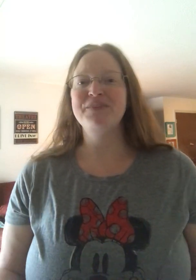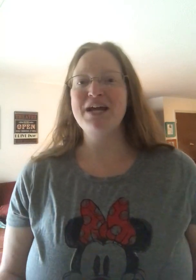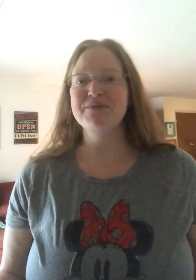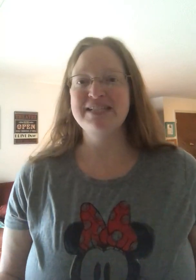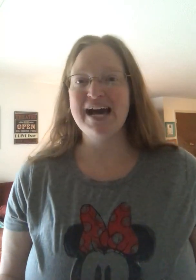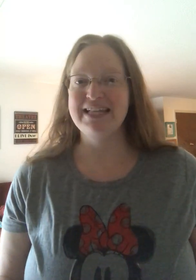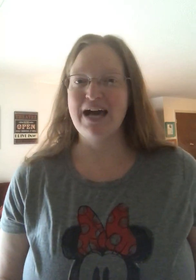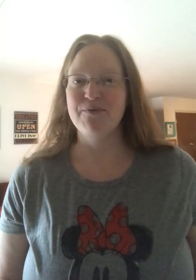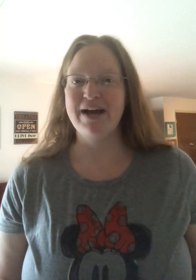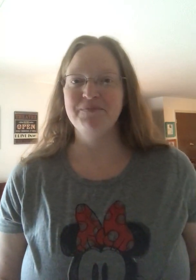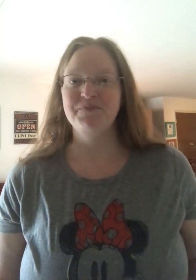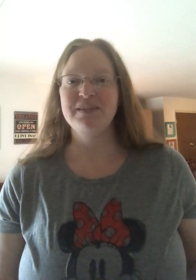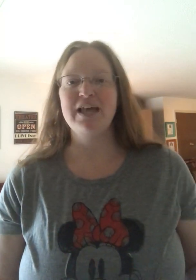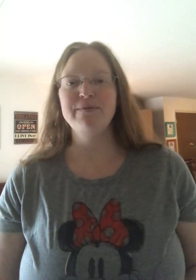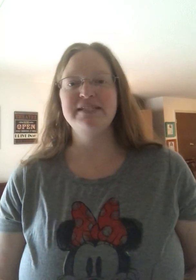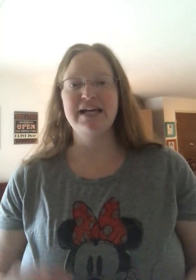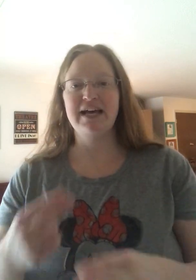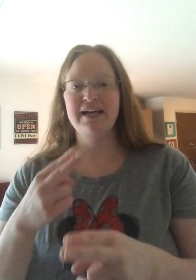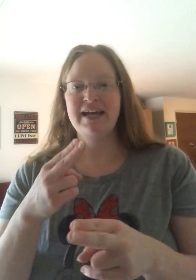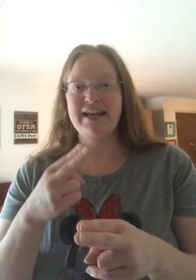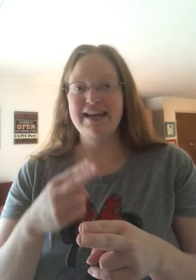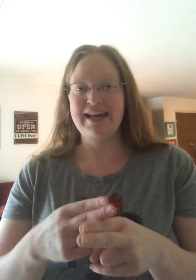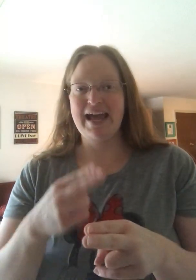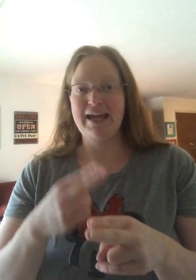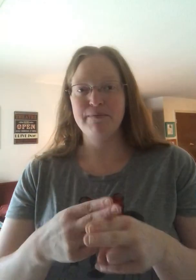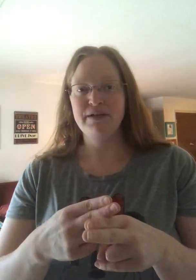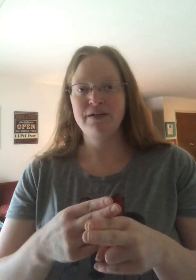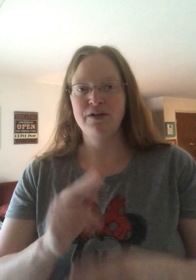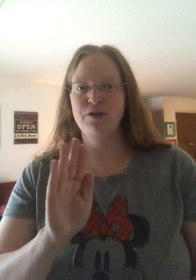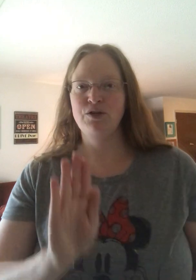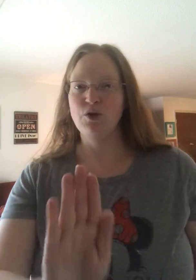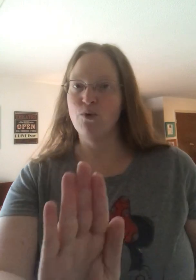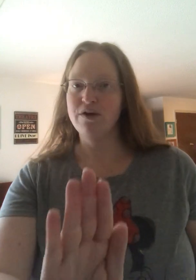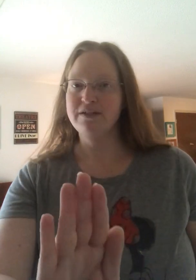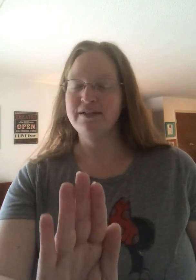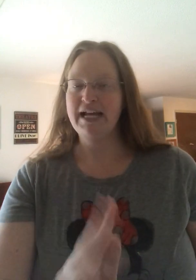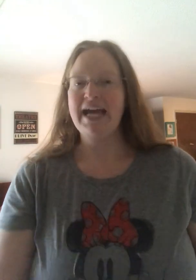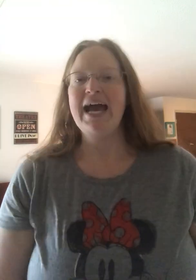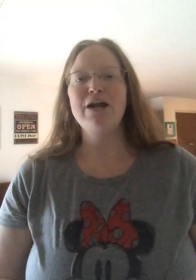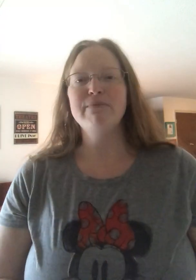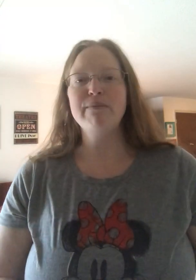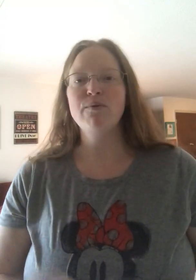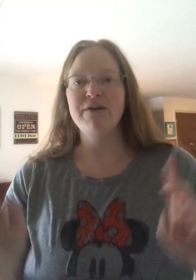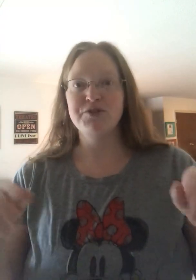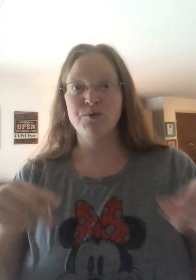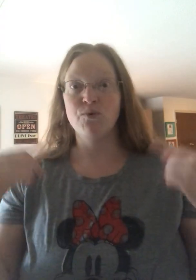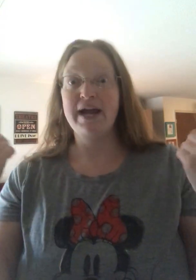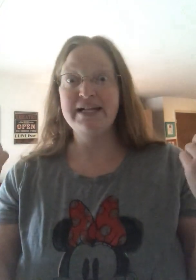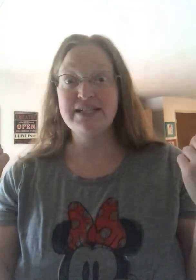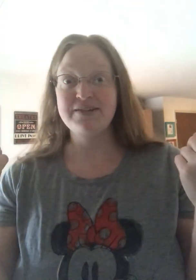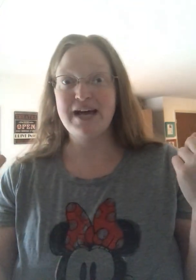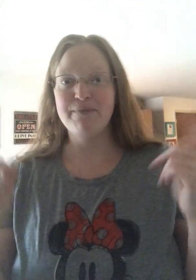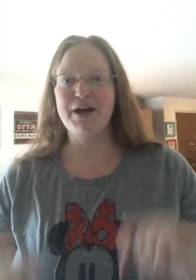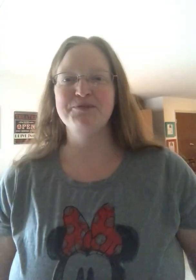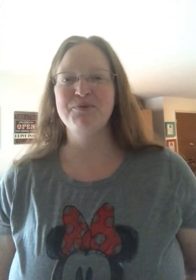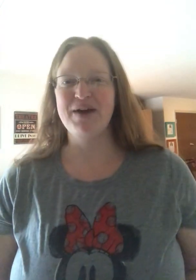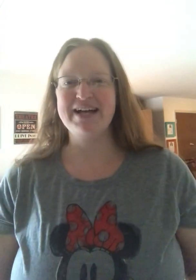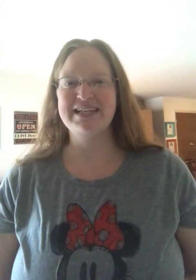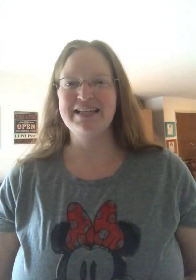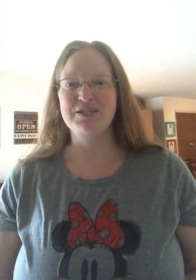don't sign it that way. They would say, name, your. And remember, we have to raise those eyebrows when we're asking these